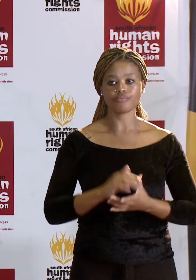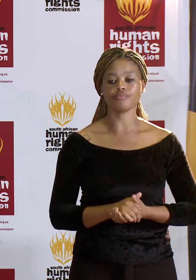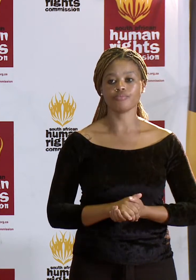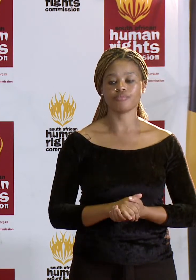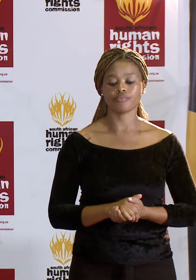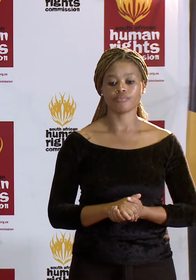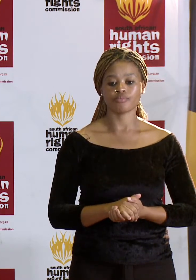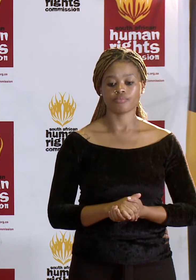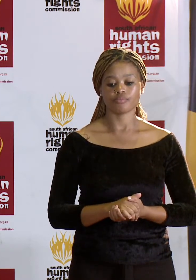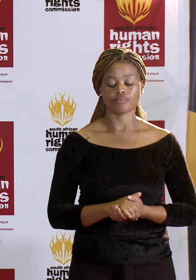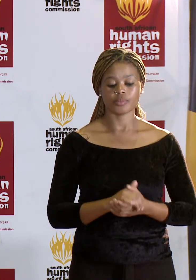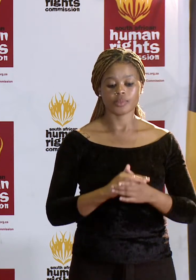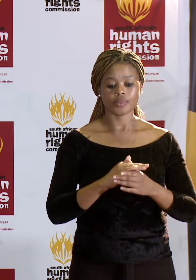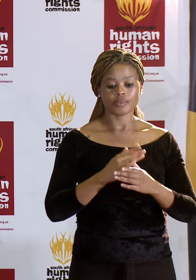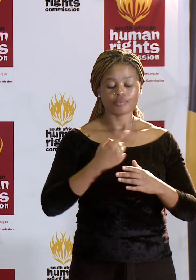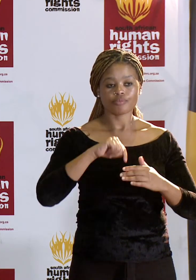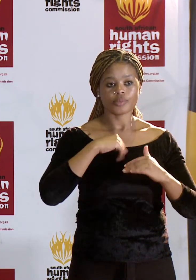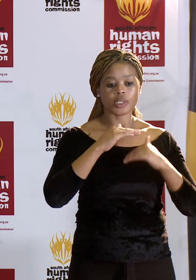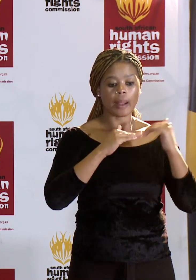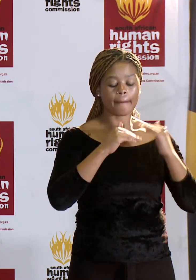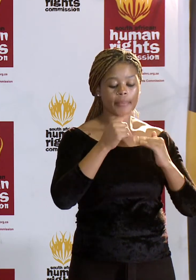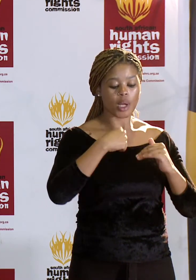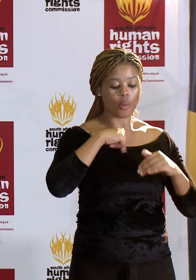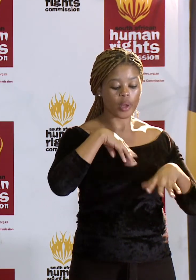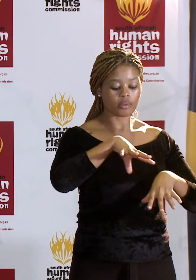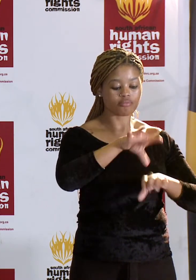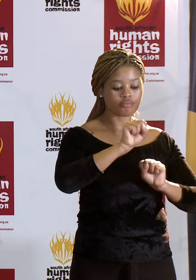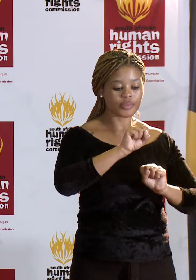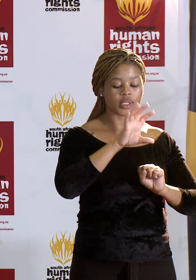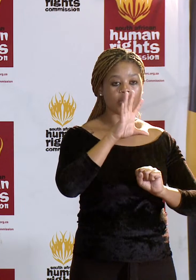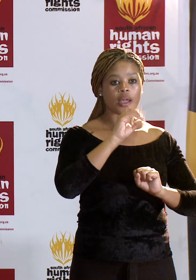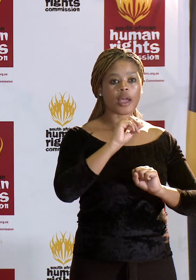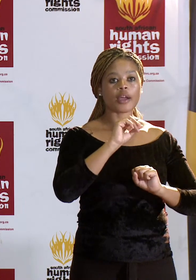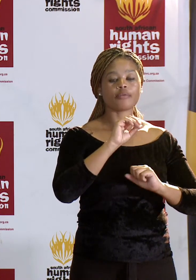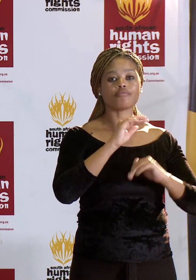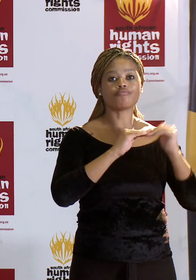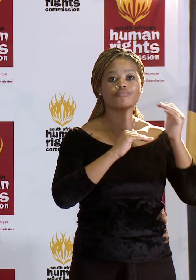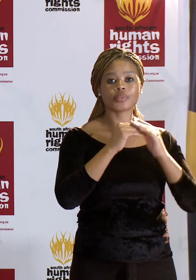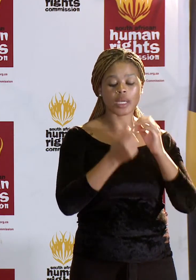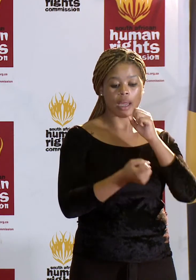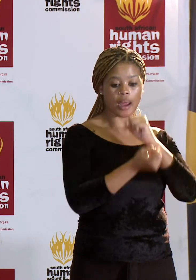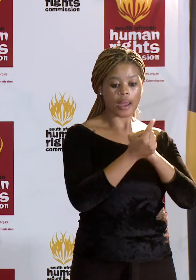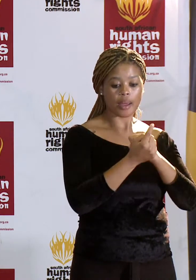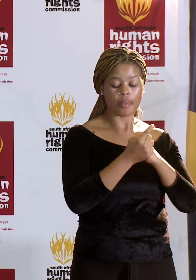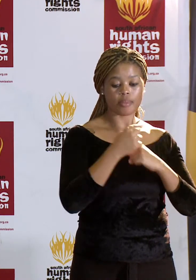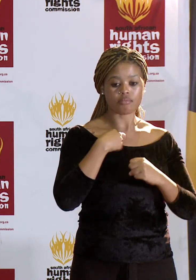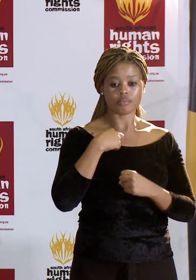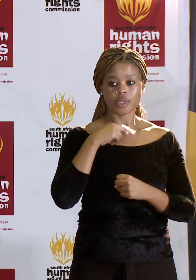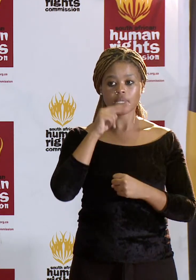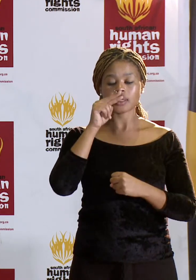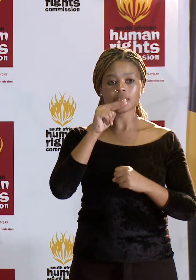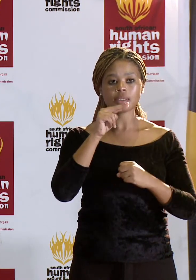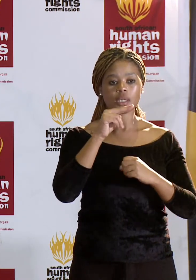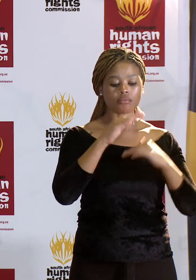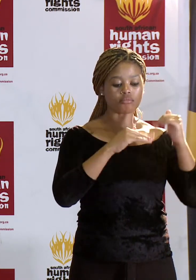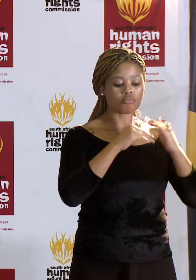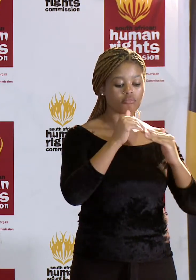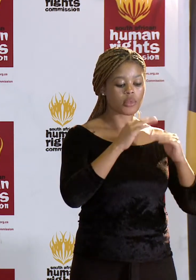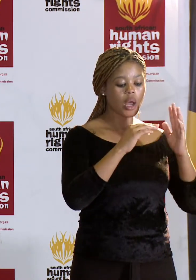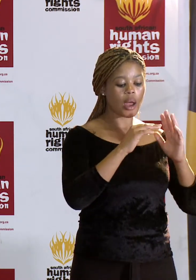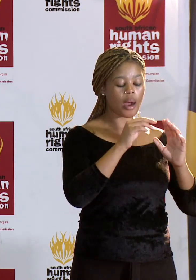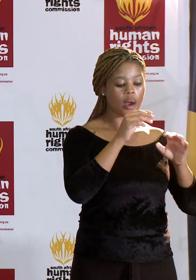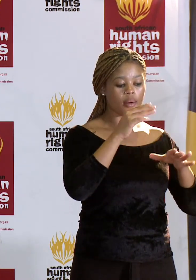In the building we are occupying, there's a construction happening. I would see construction